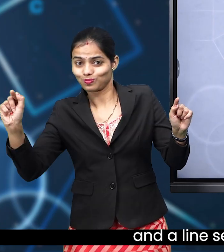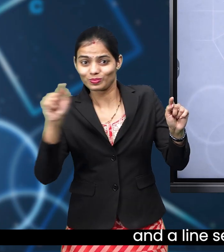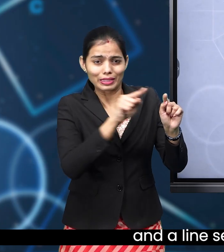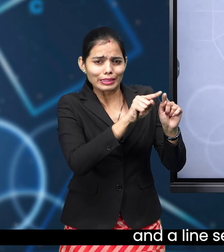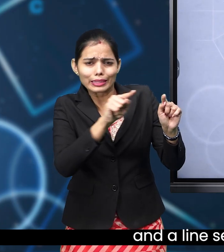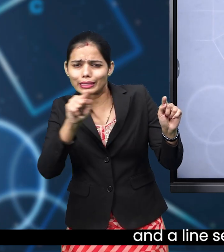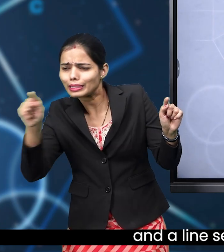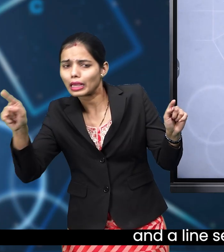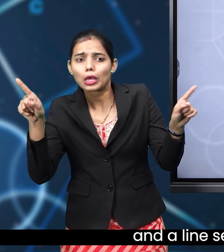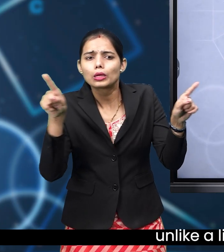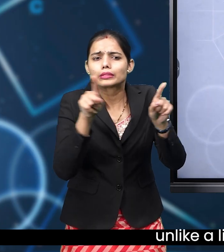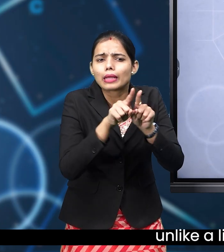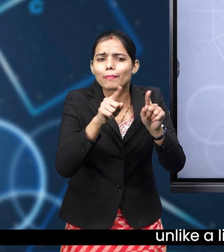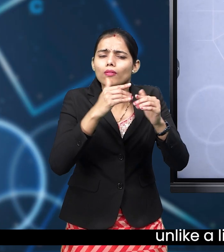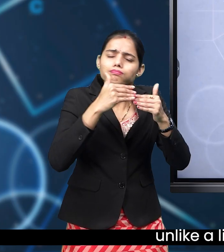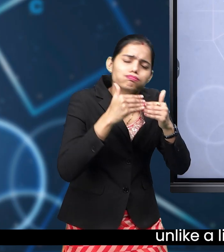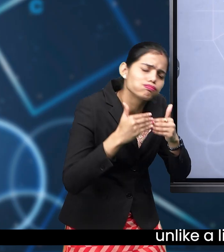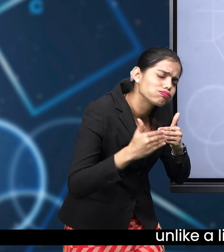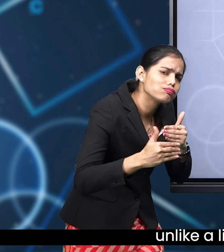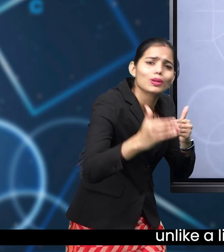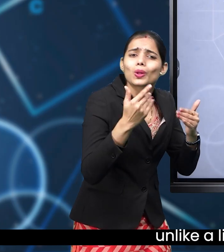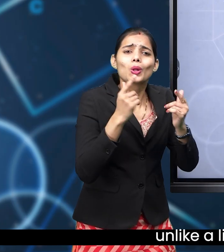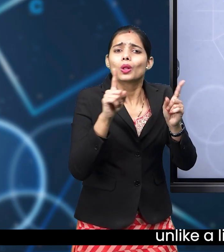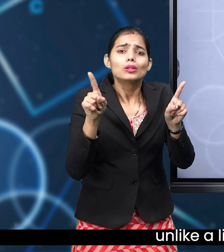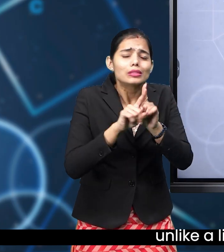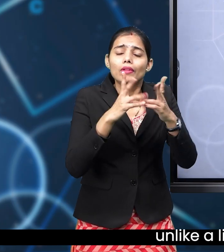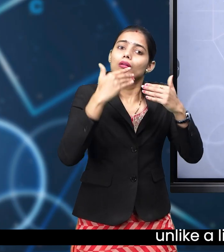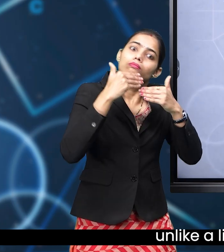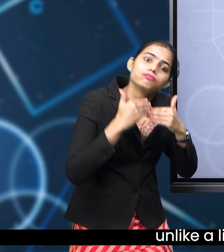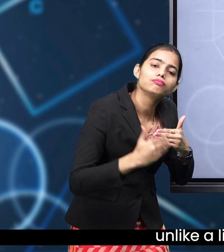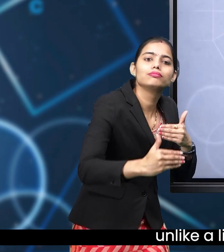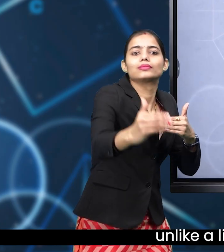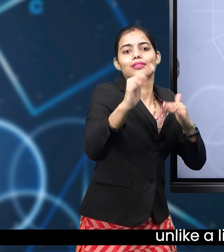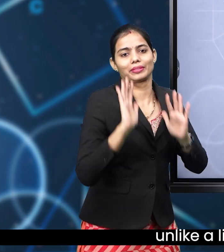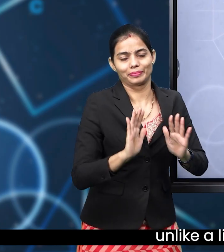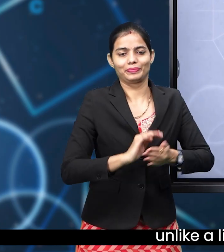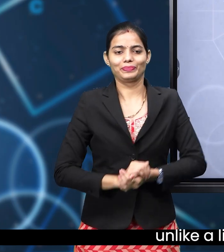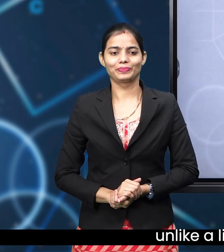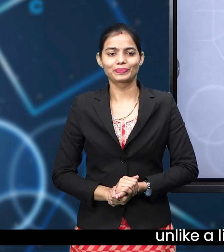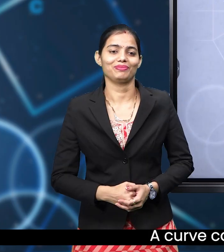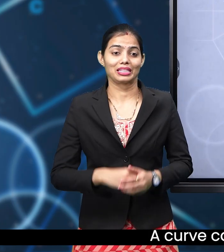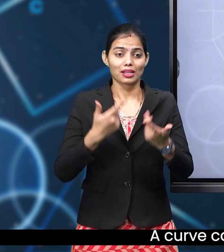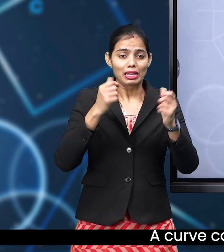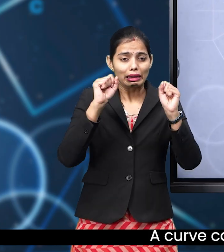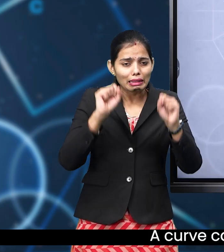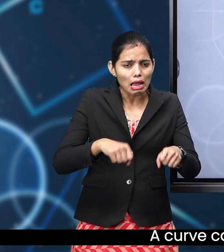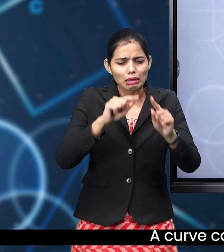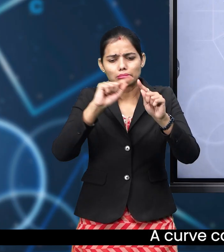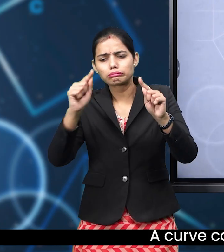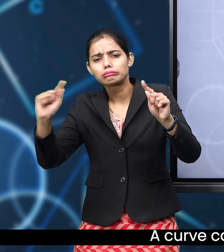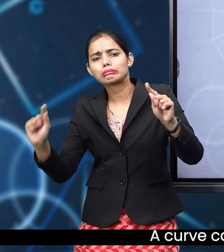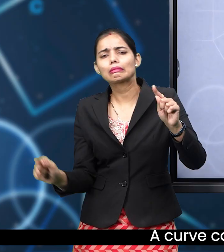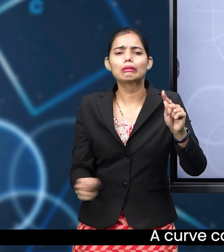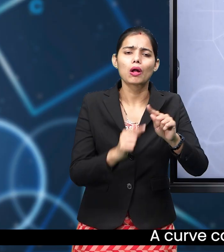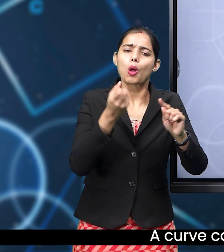endpoints, unlike a line that goes on forever. A curve can